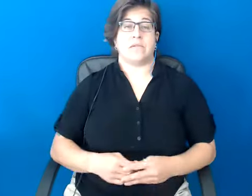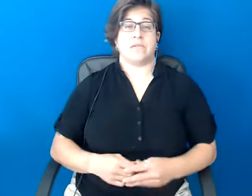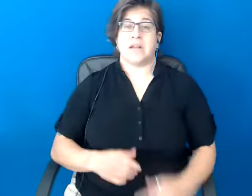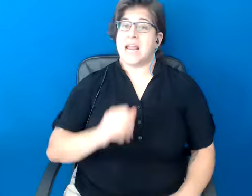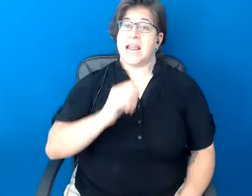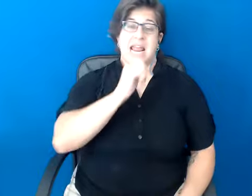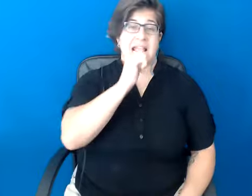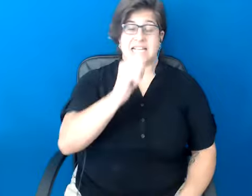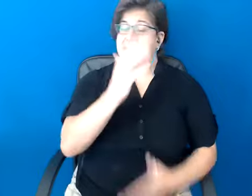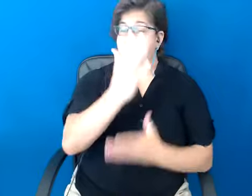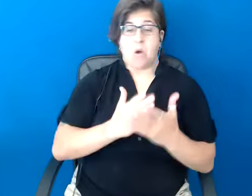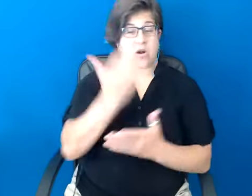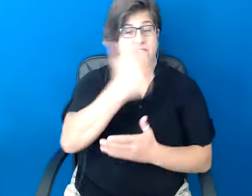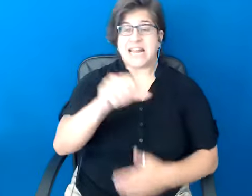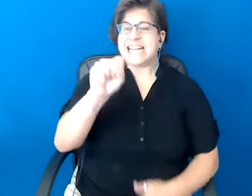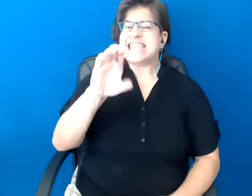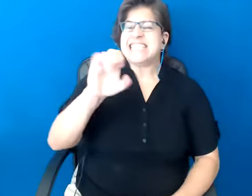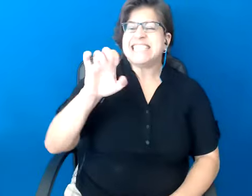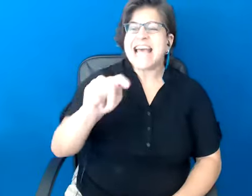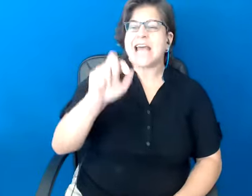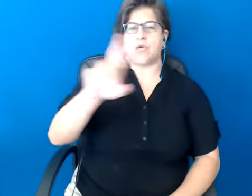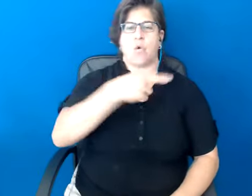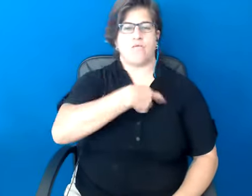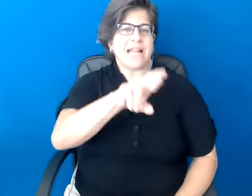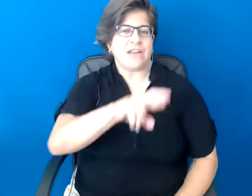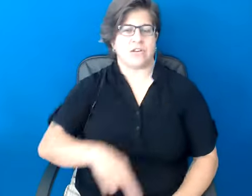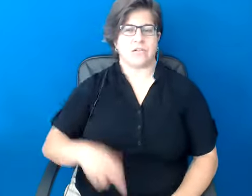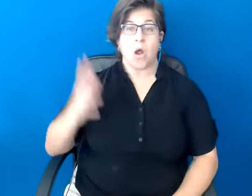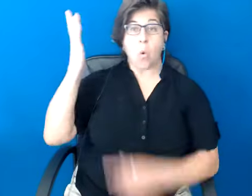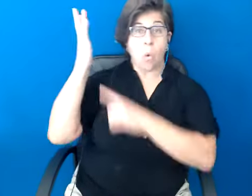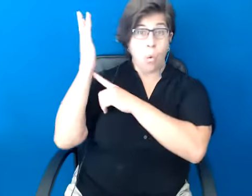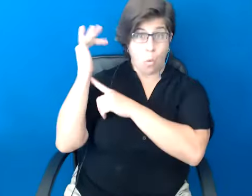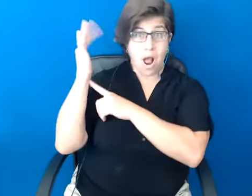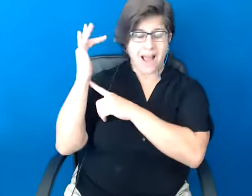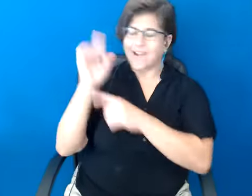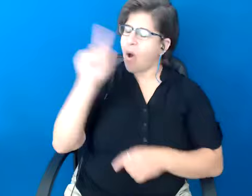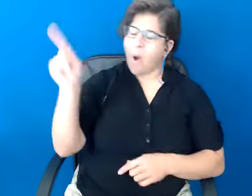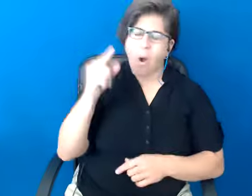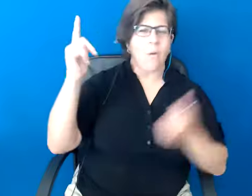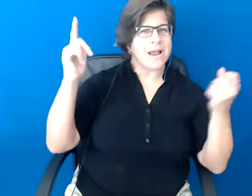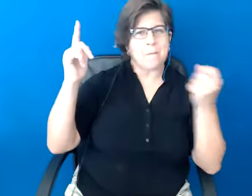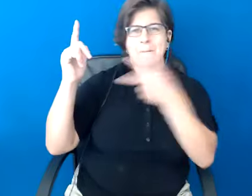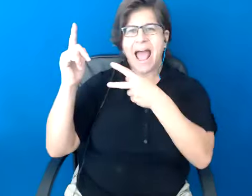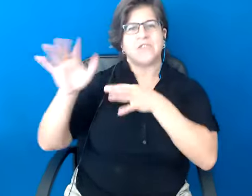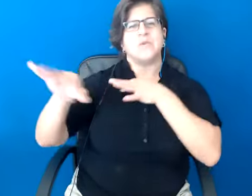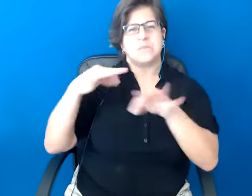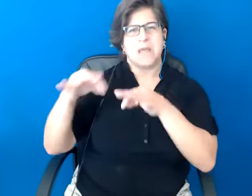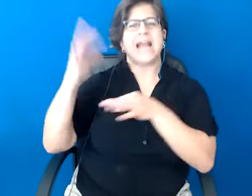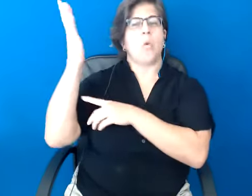everybody, and it's not implicated as part of any sectarian religion.